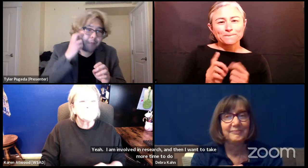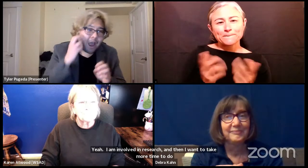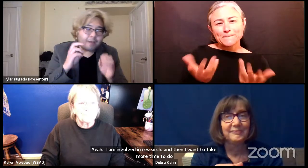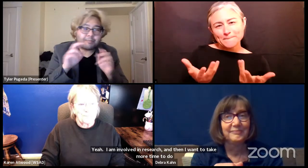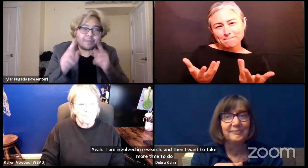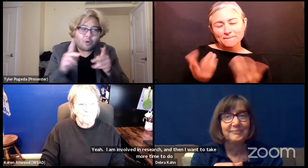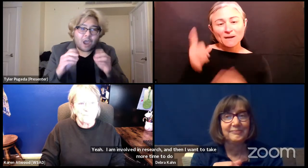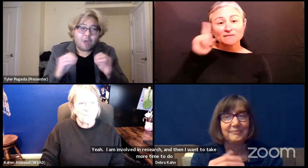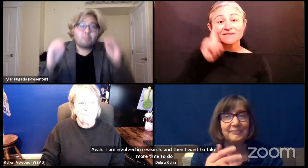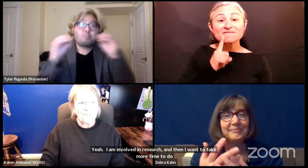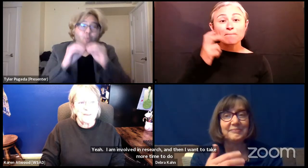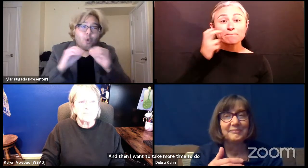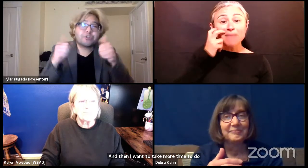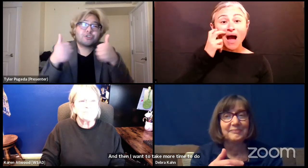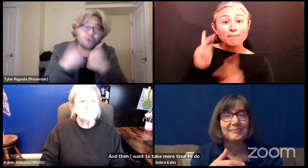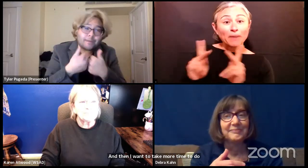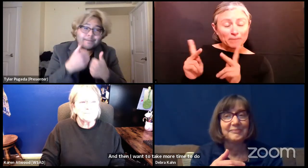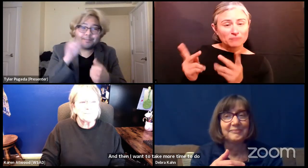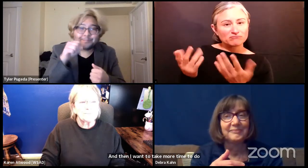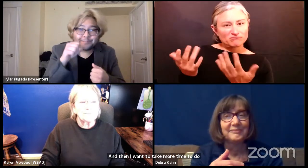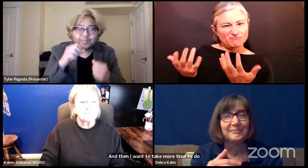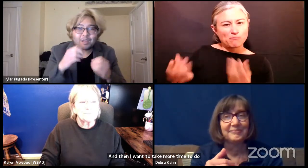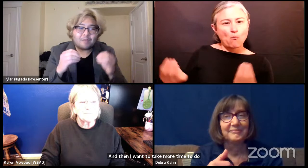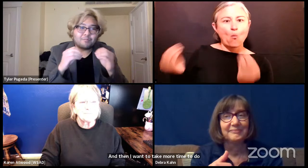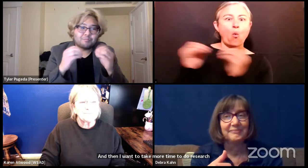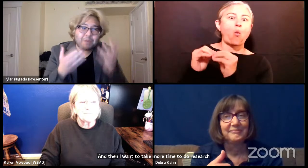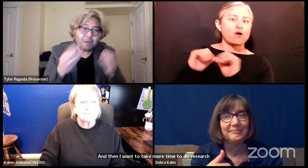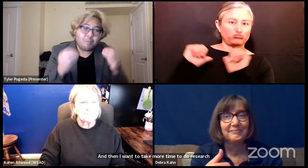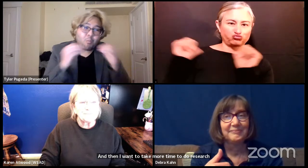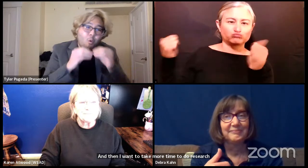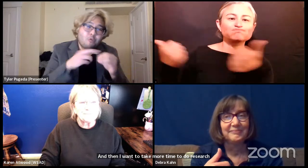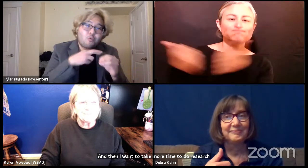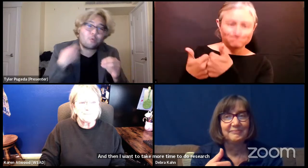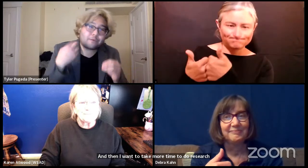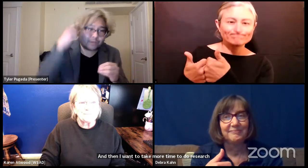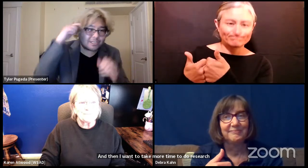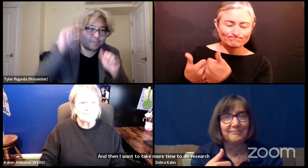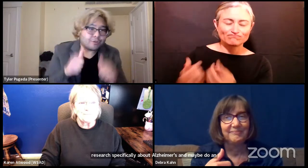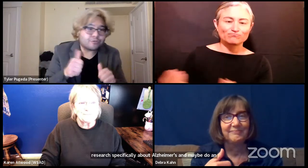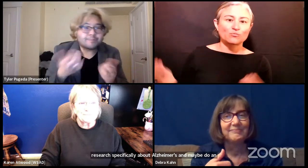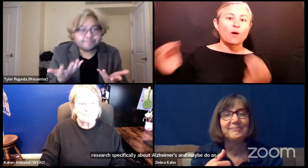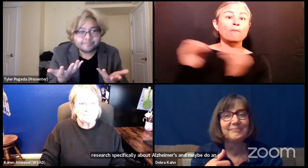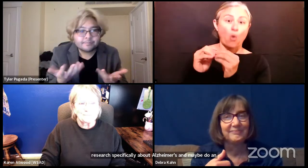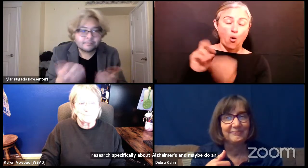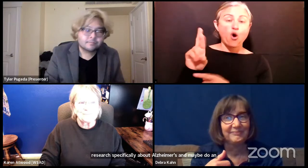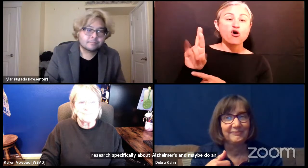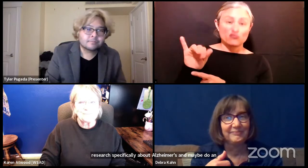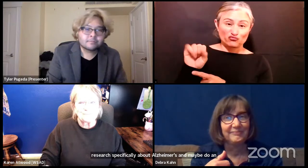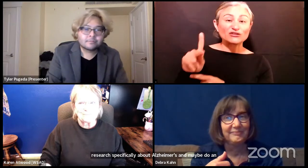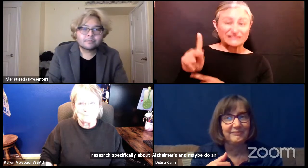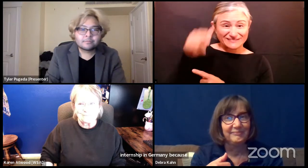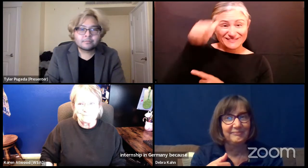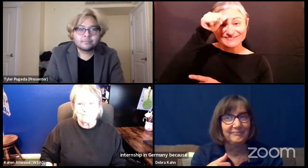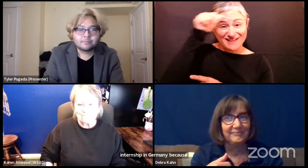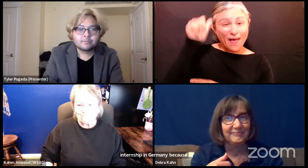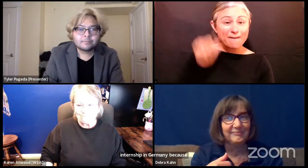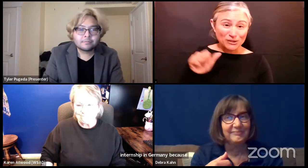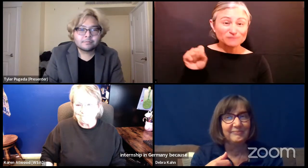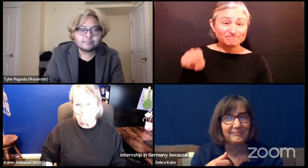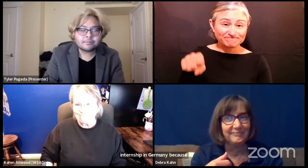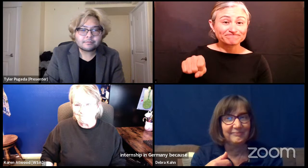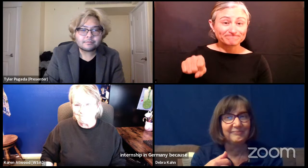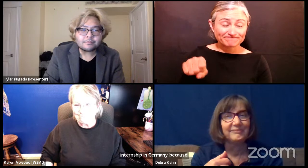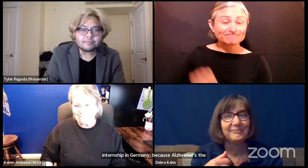And so how deaf-blind people socialize, it's more challenging for the deaf-blind community. I think they would be more at risk